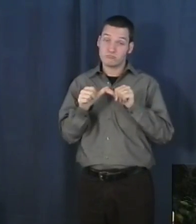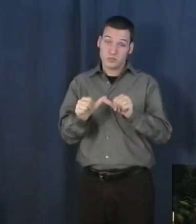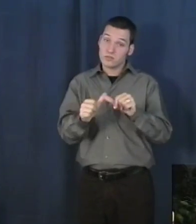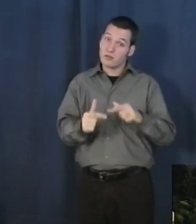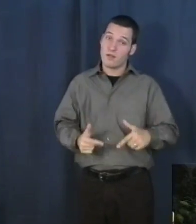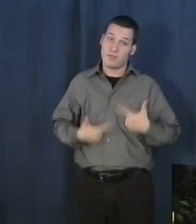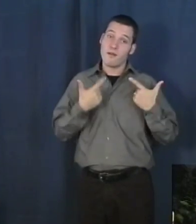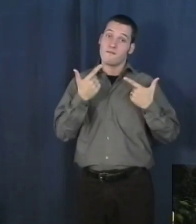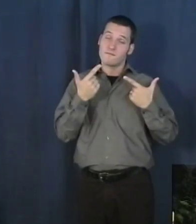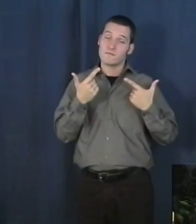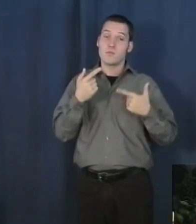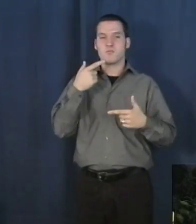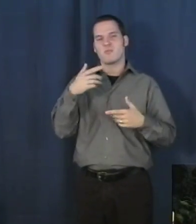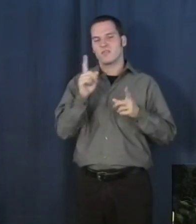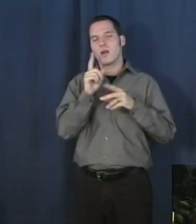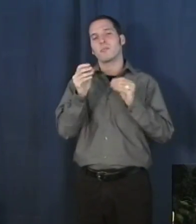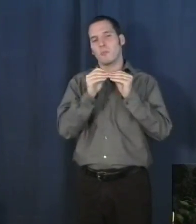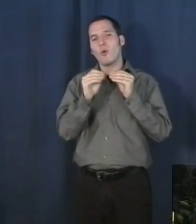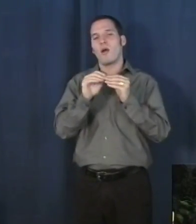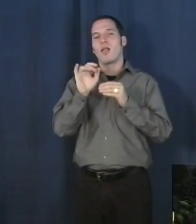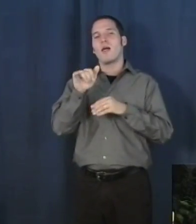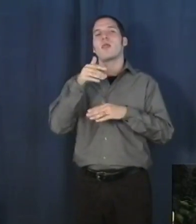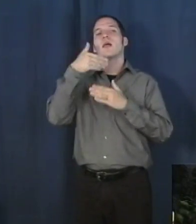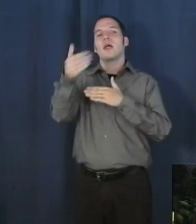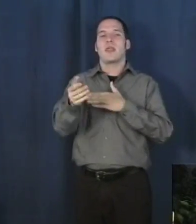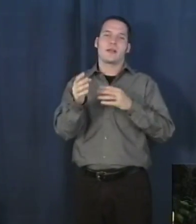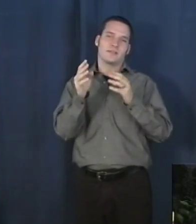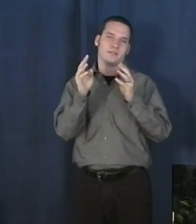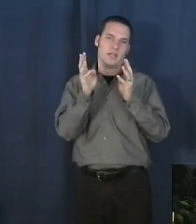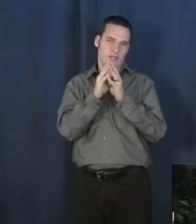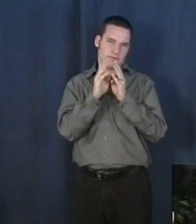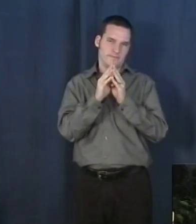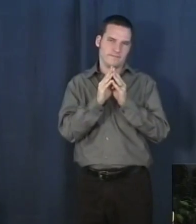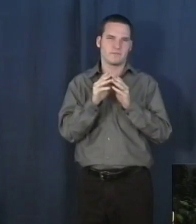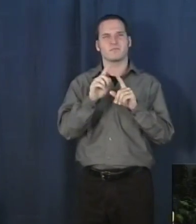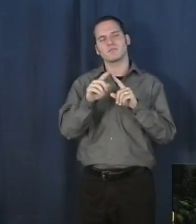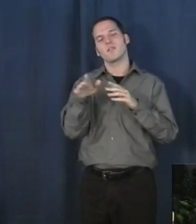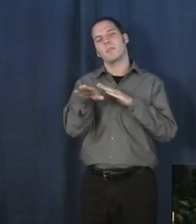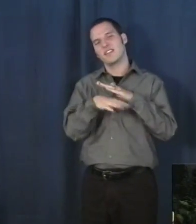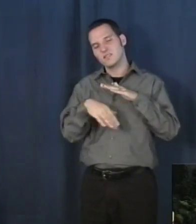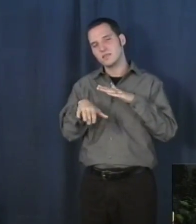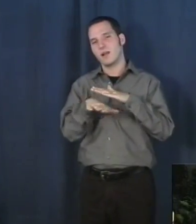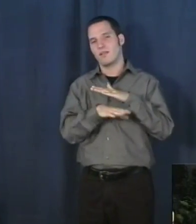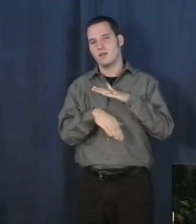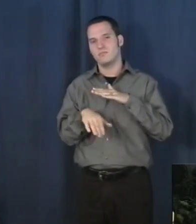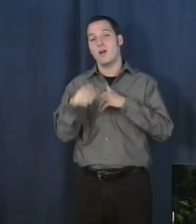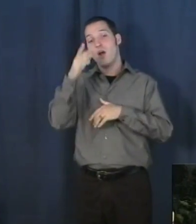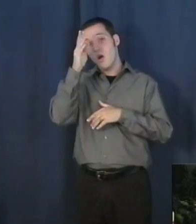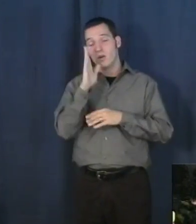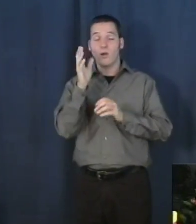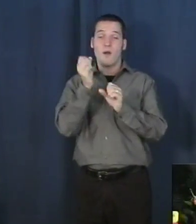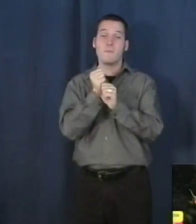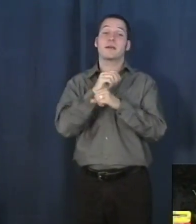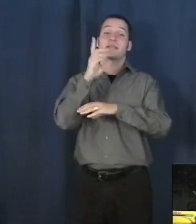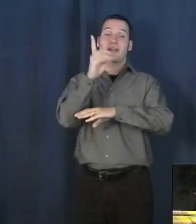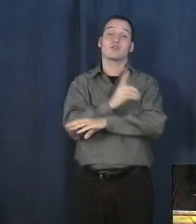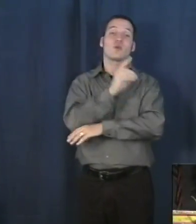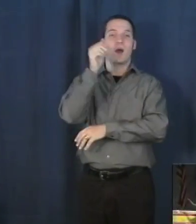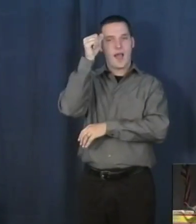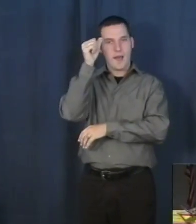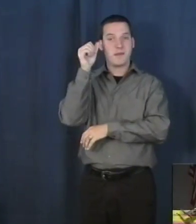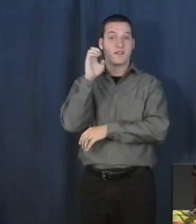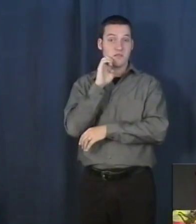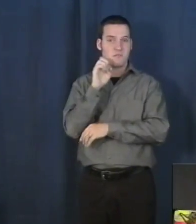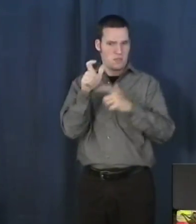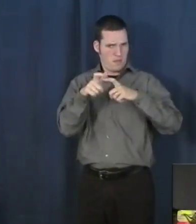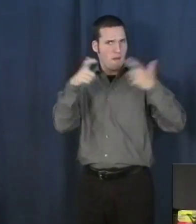alive, folks. We cover lots more on that in the next session. But basically, God made dinosaurs with Adam and Eve.